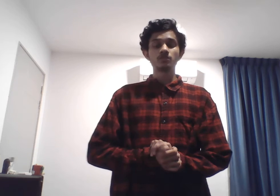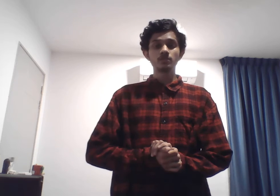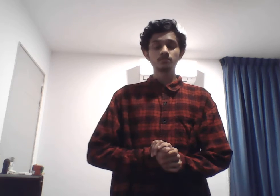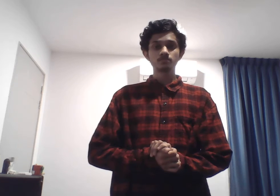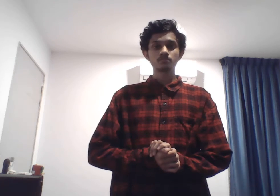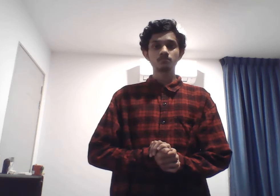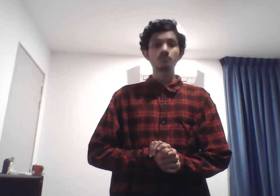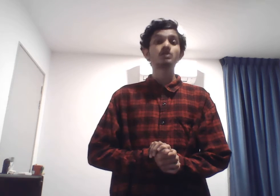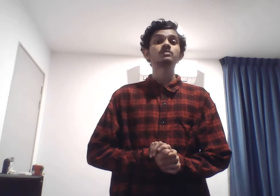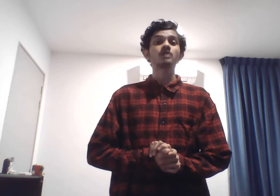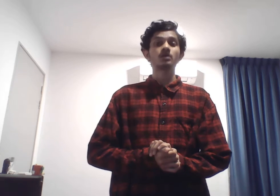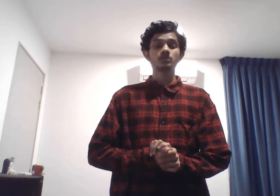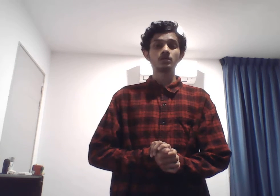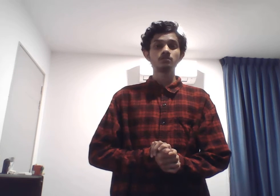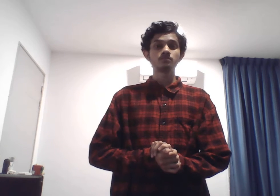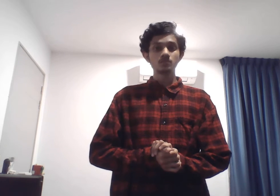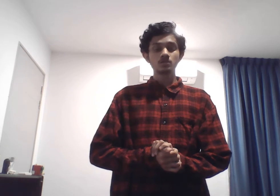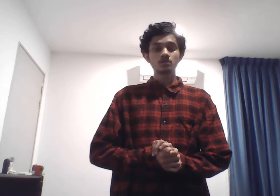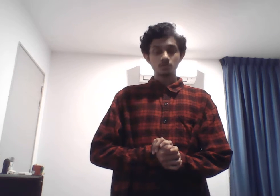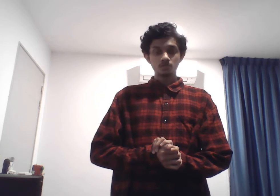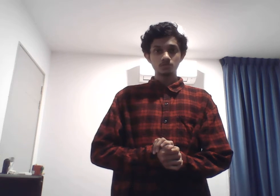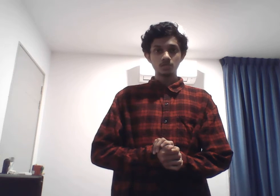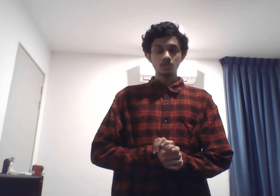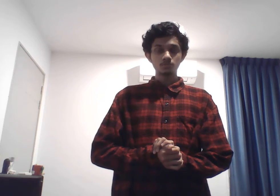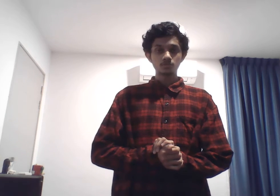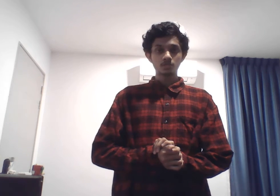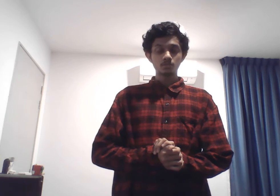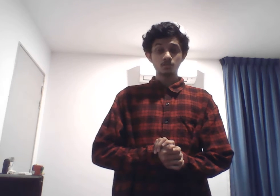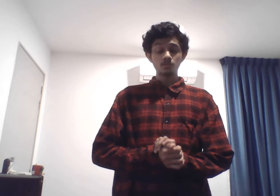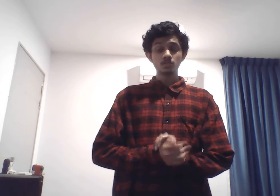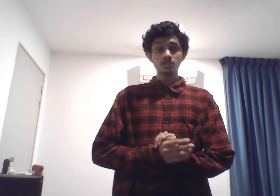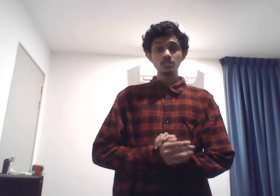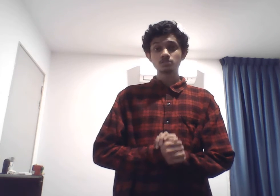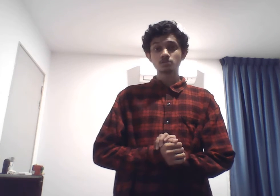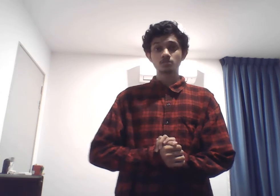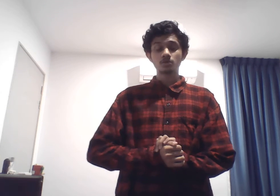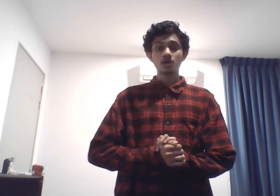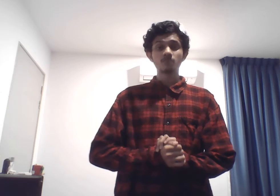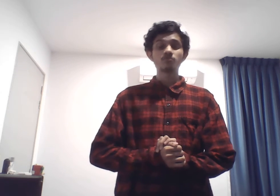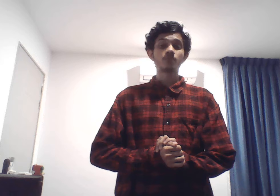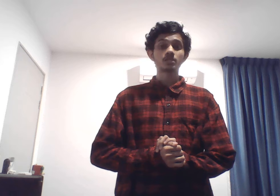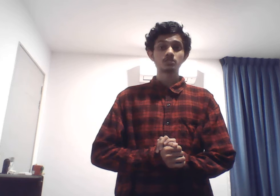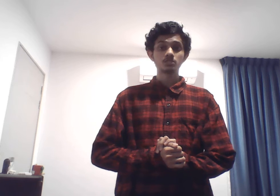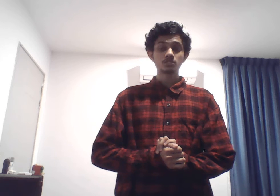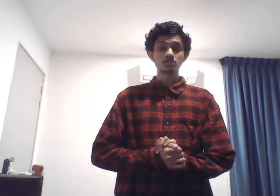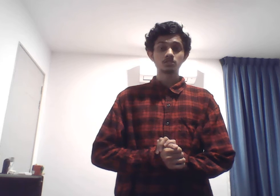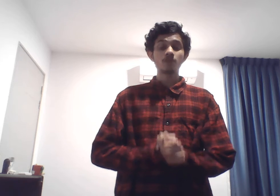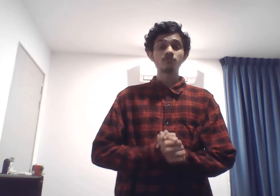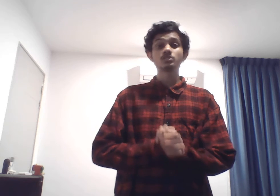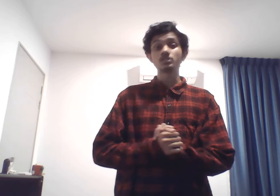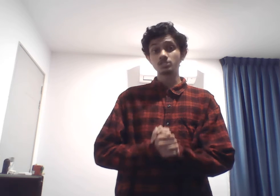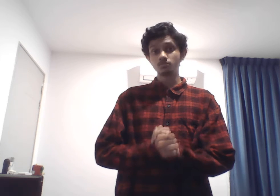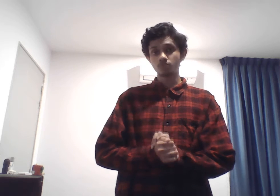Good evening. My name is Akash Nair. Today I'll be talking about the least talked about harmful practices, harmful traditional